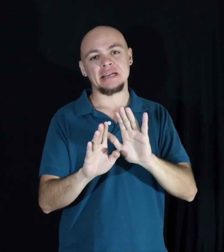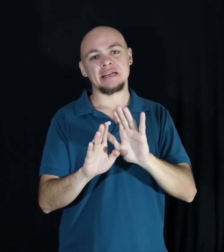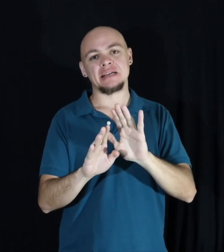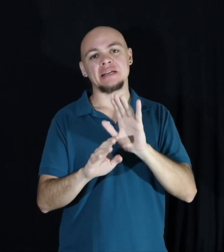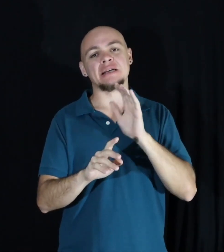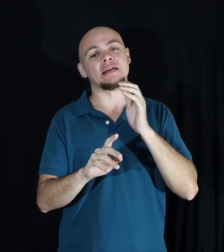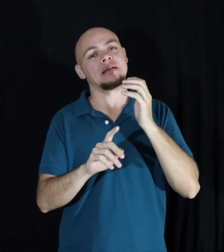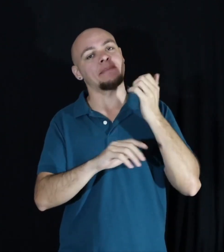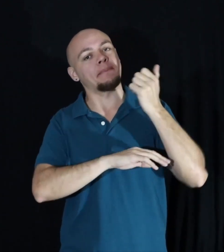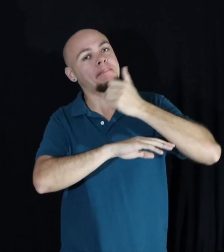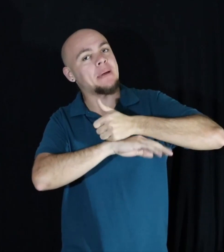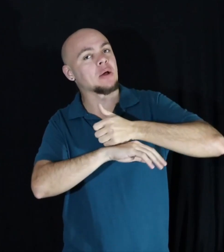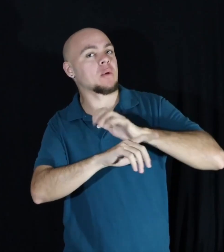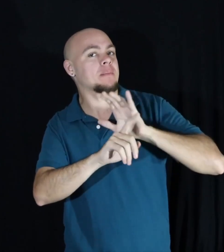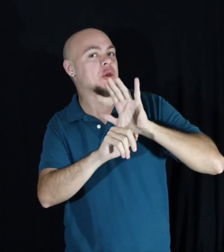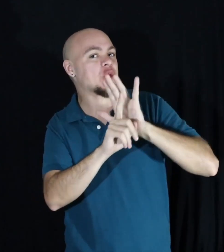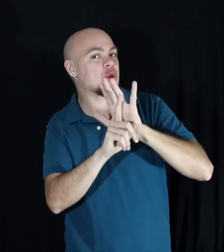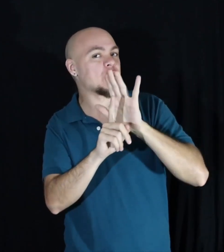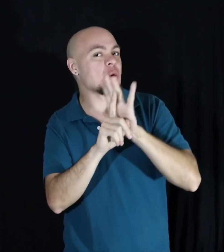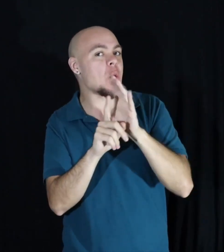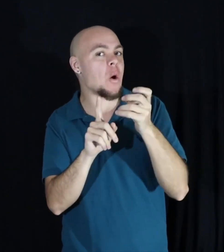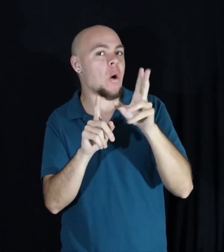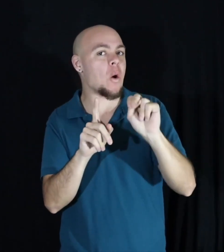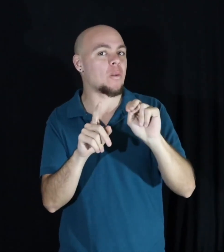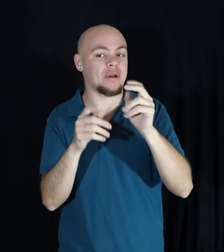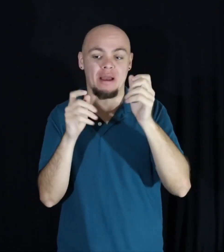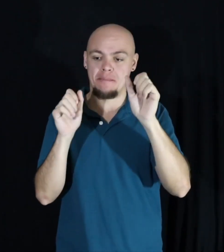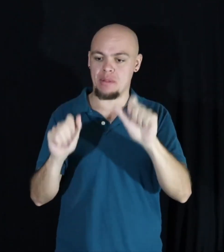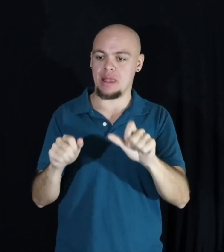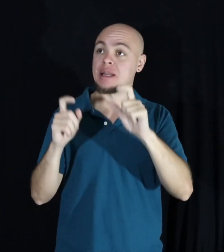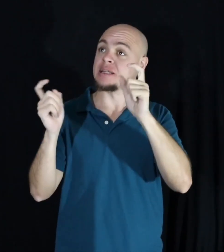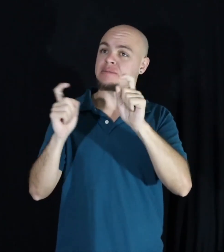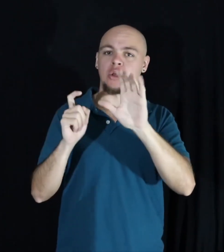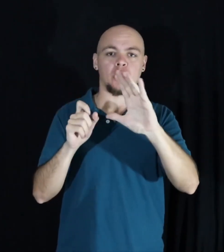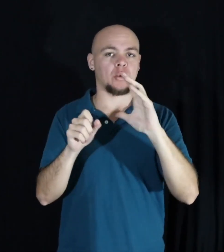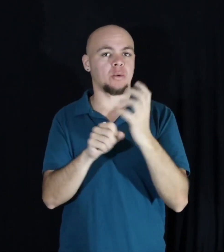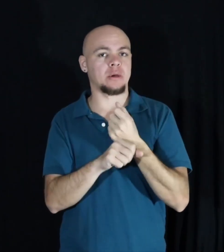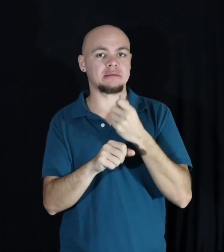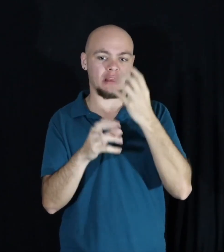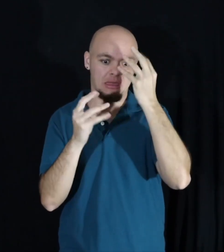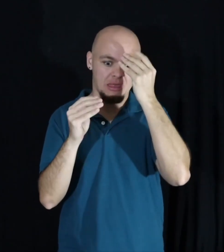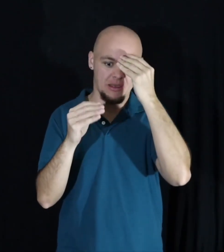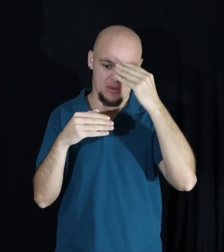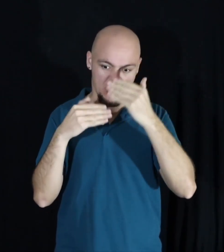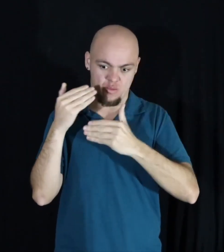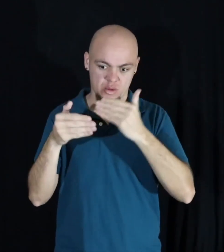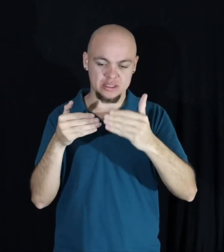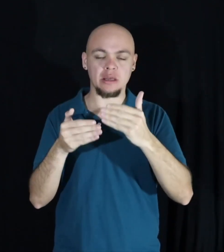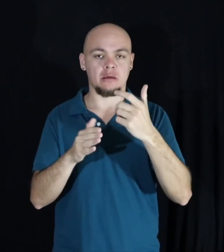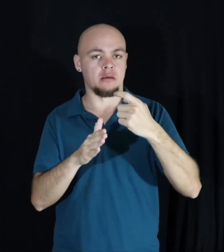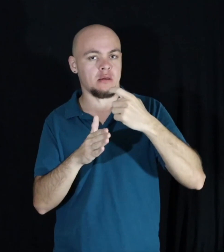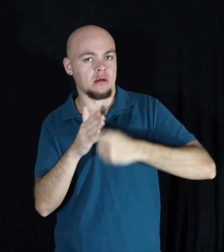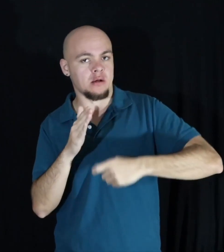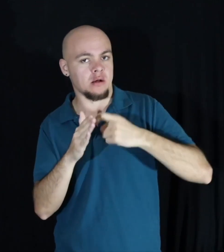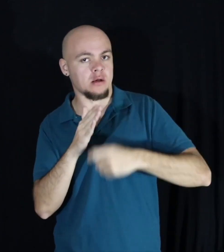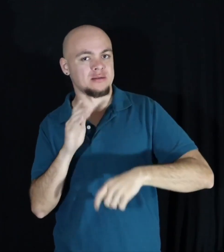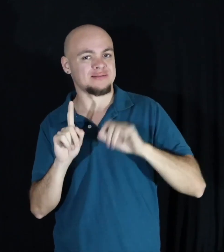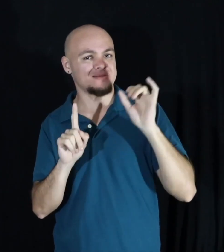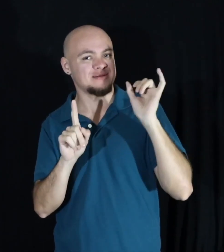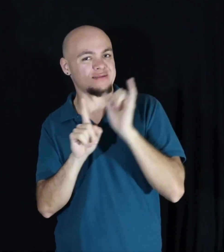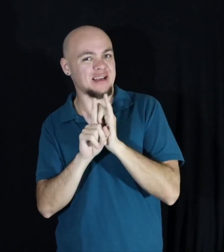bankrupt your ability to celebrate your wins with just simply thinking about the process and the cost that it took to actually get